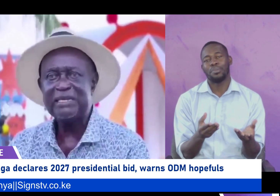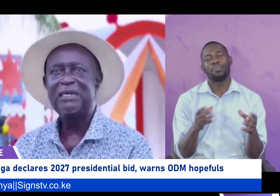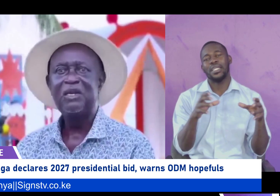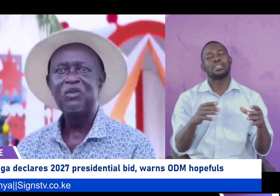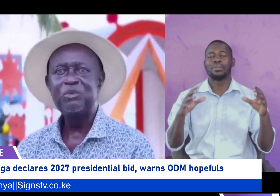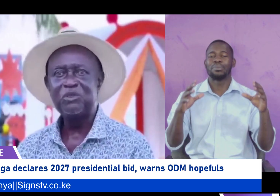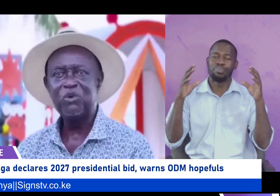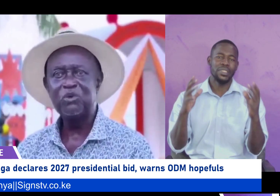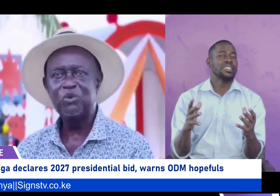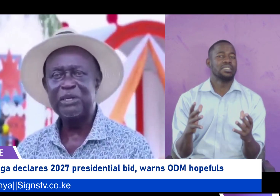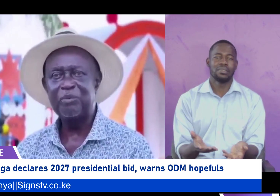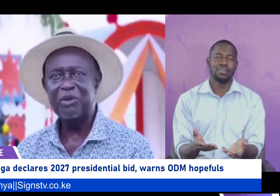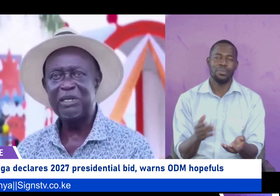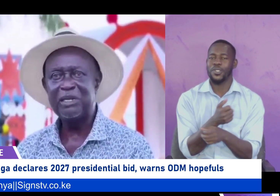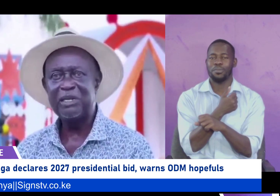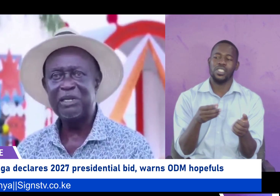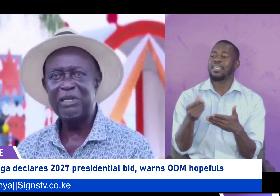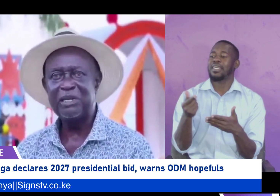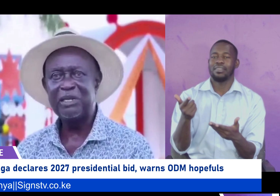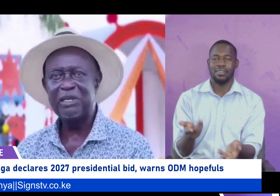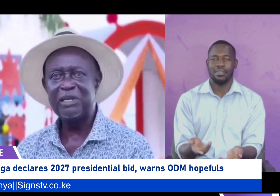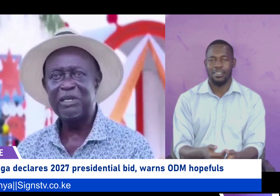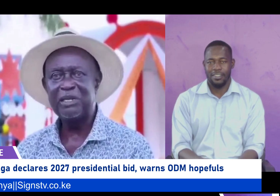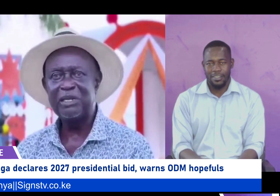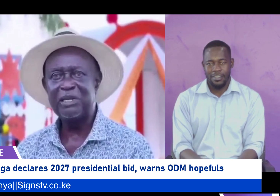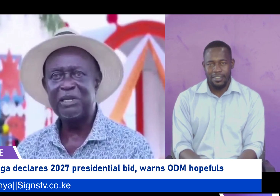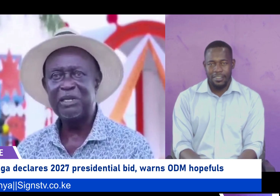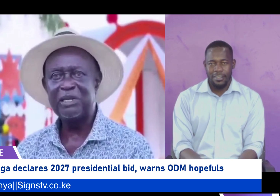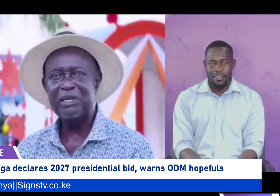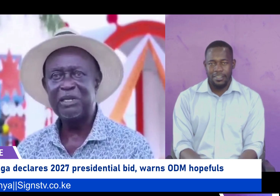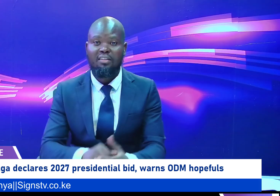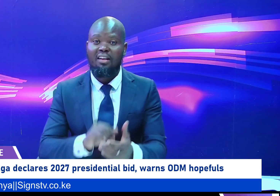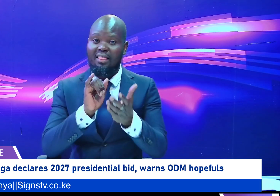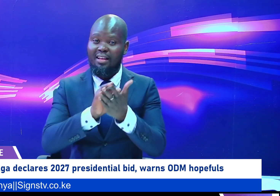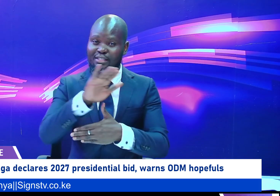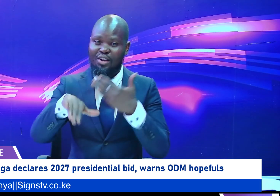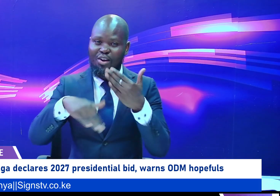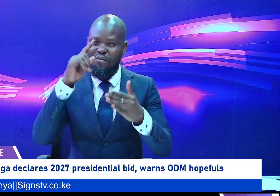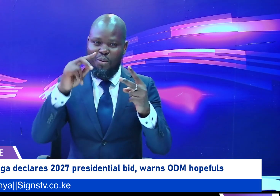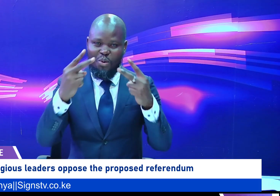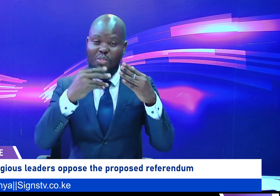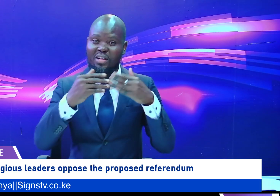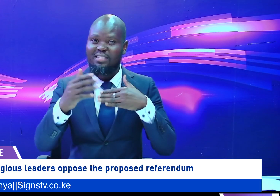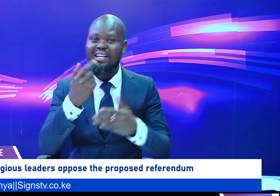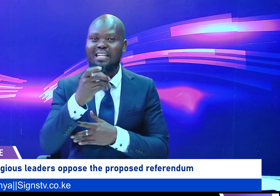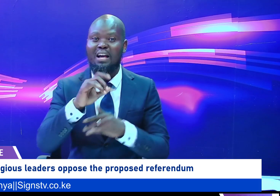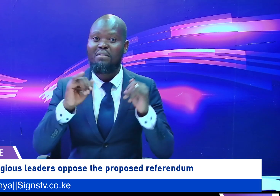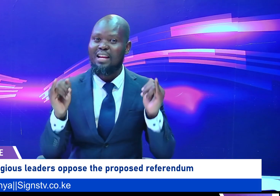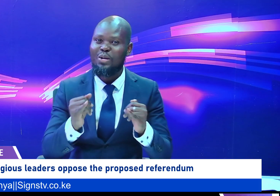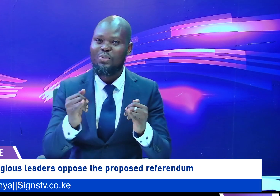to be sold to anybody. That was all for Science TV News. Thank you for